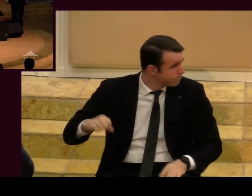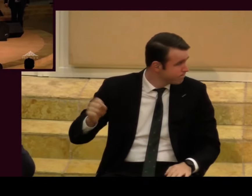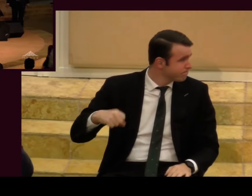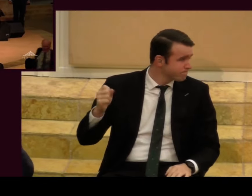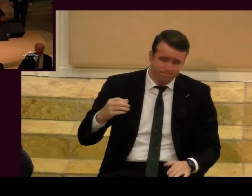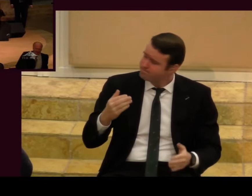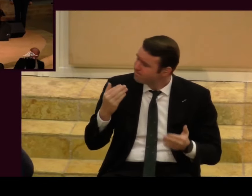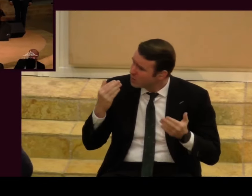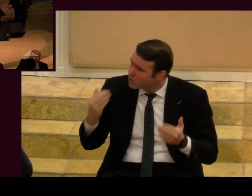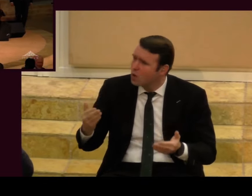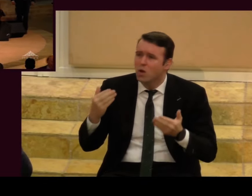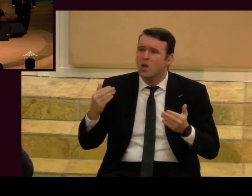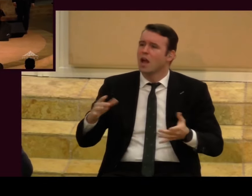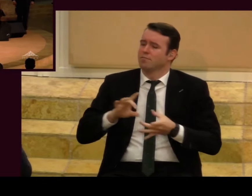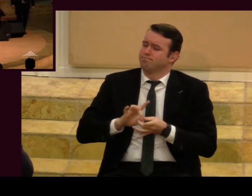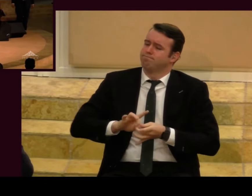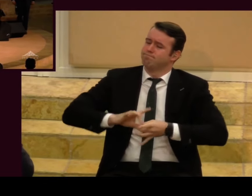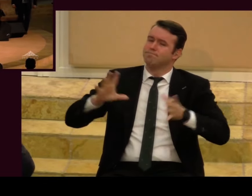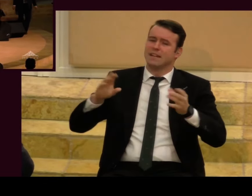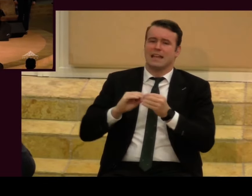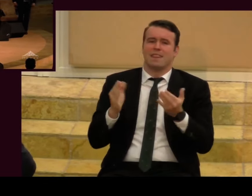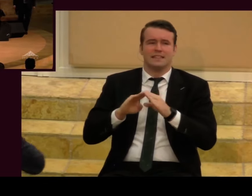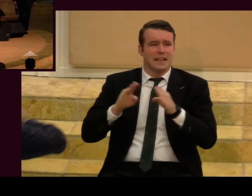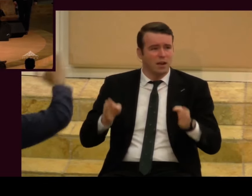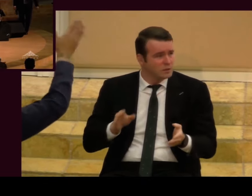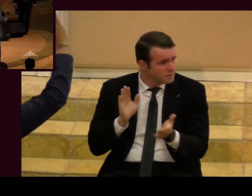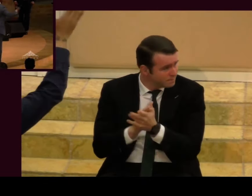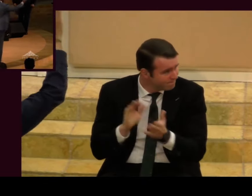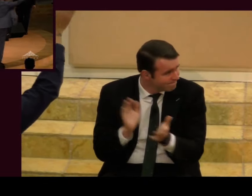Yeah, yeah, yeah. Somebody go ahead and let loose in this house.